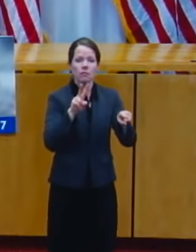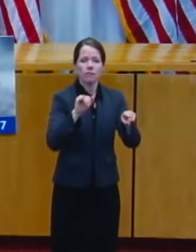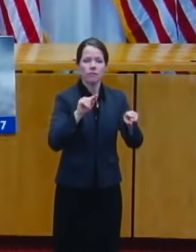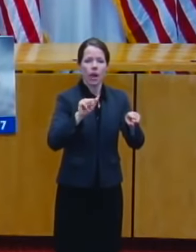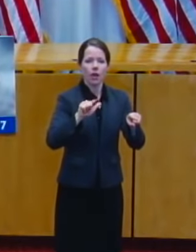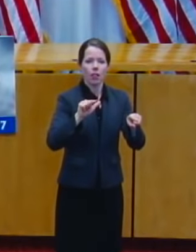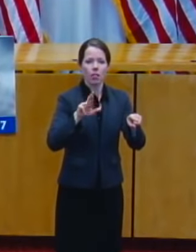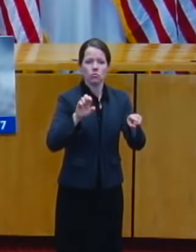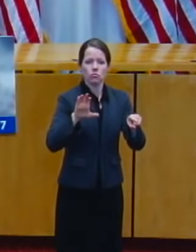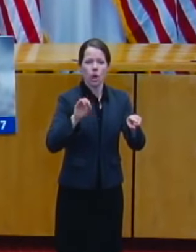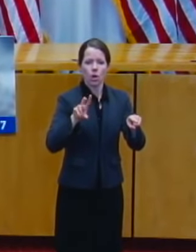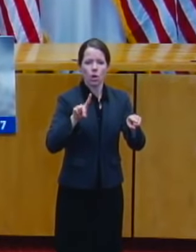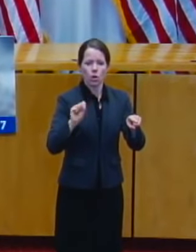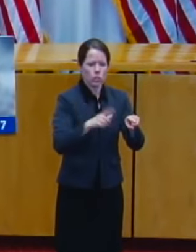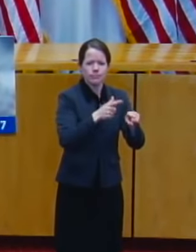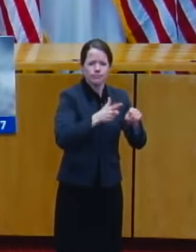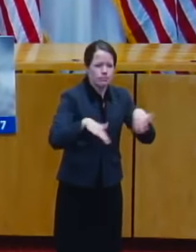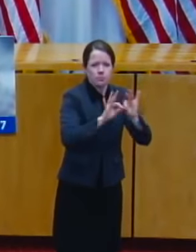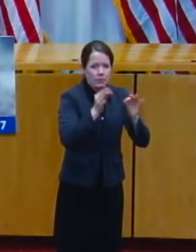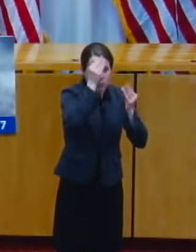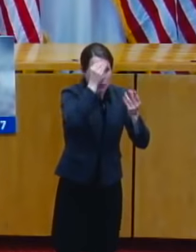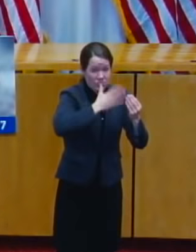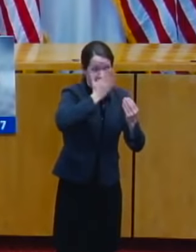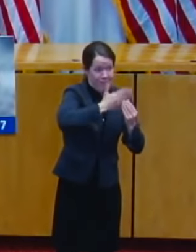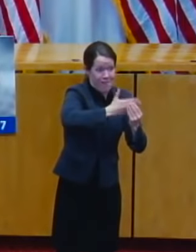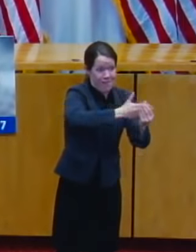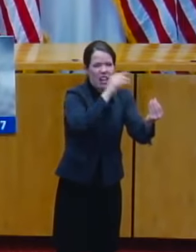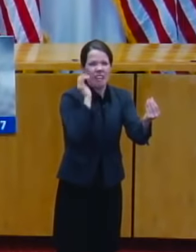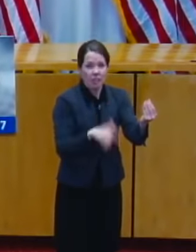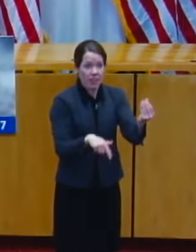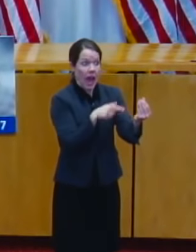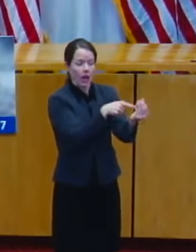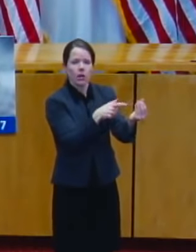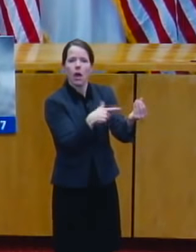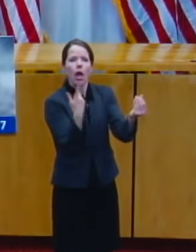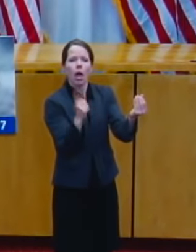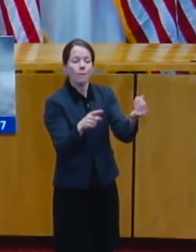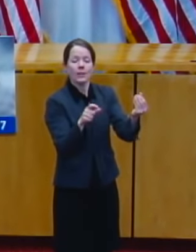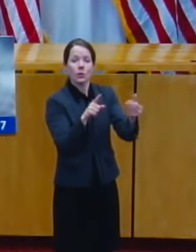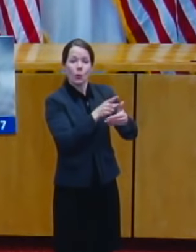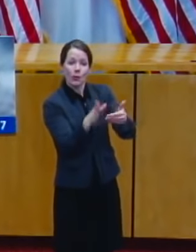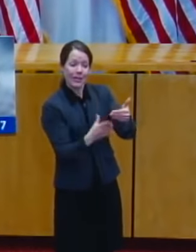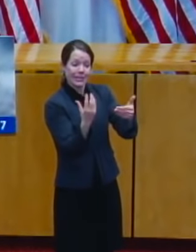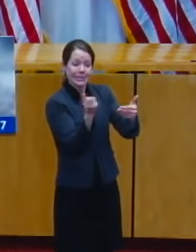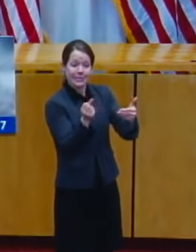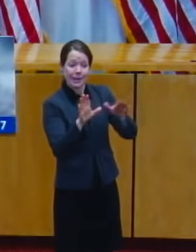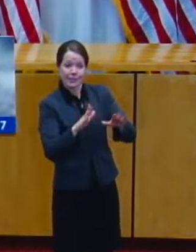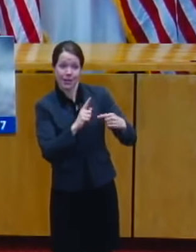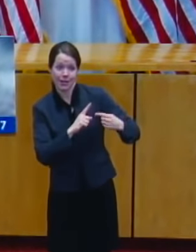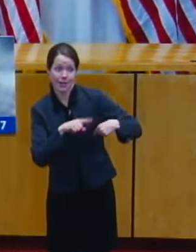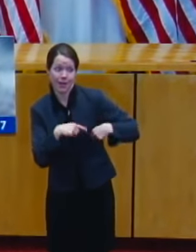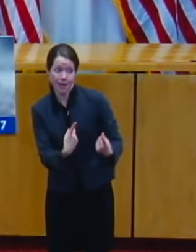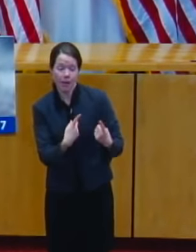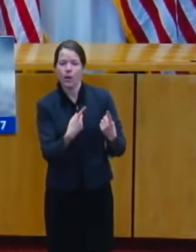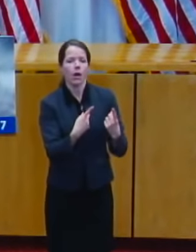vital records, which a significant part of our vital record system in Massachusetts continues to be a paper system. So that was where